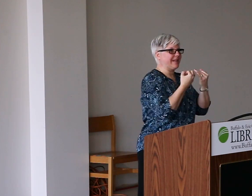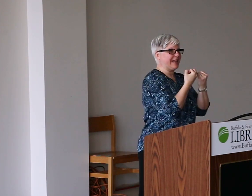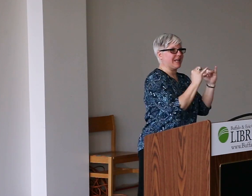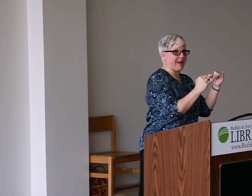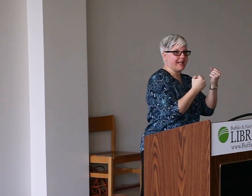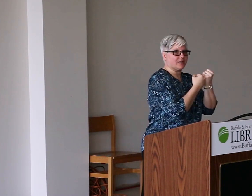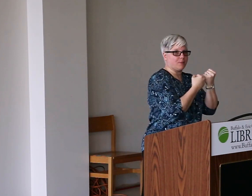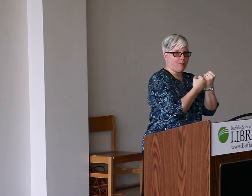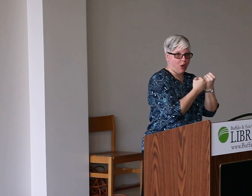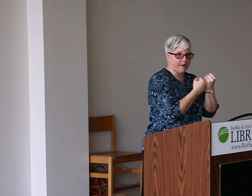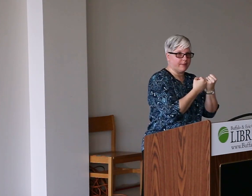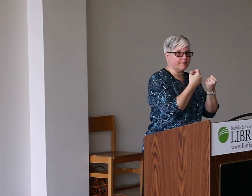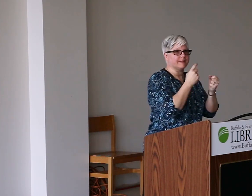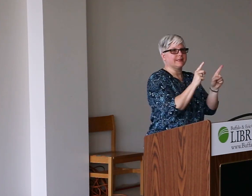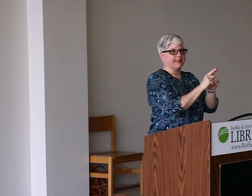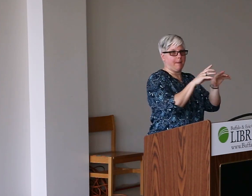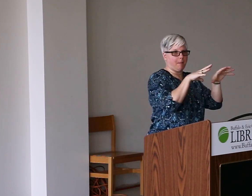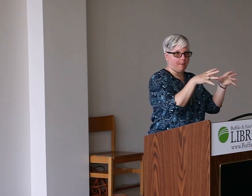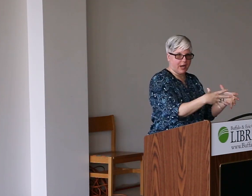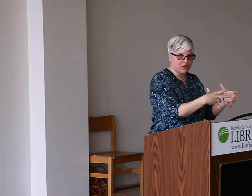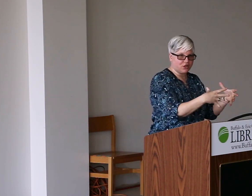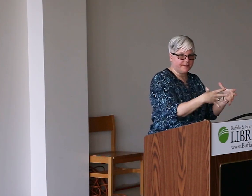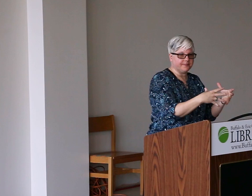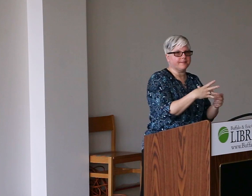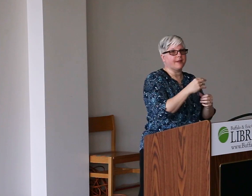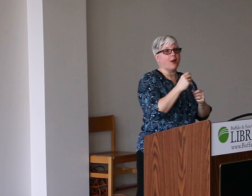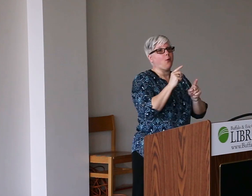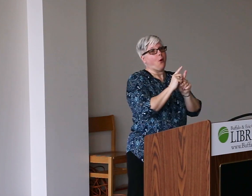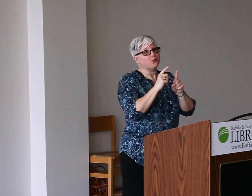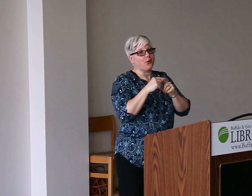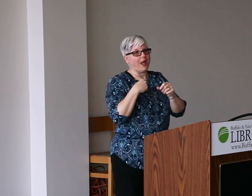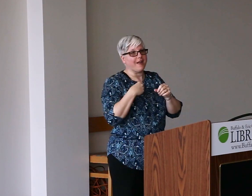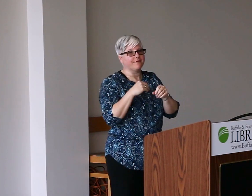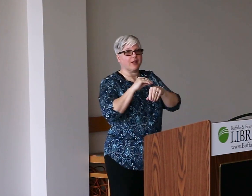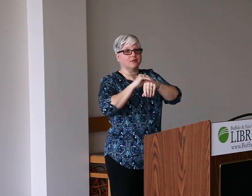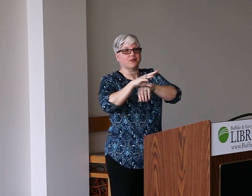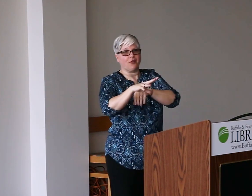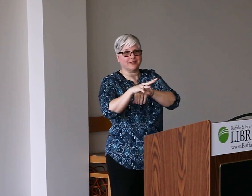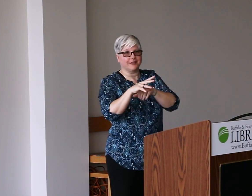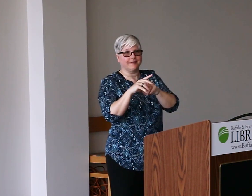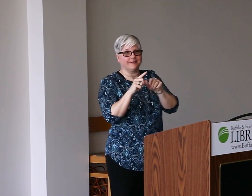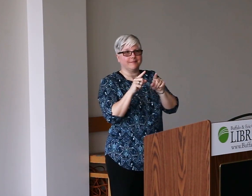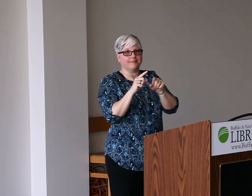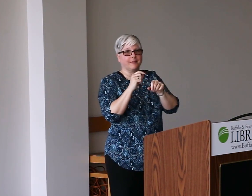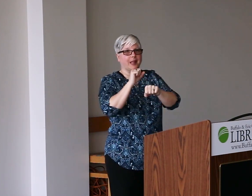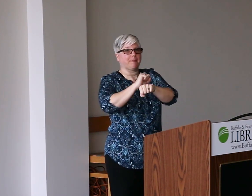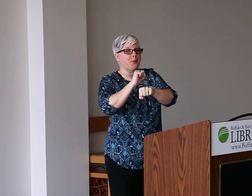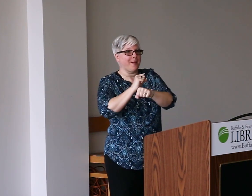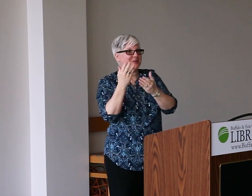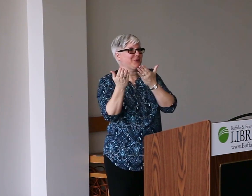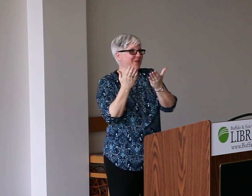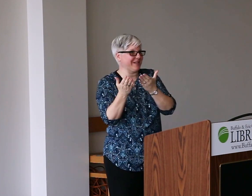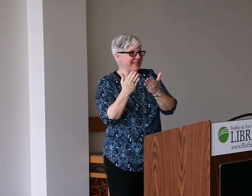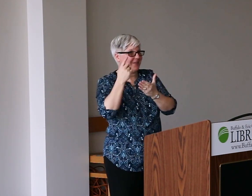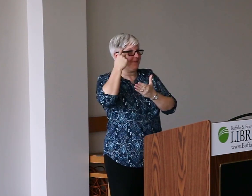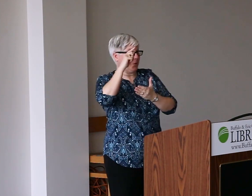manager for like living independently in that support group. I was also a consultant for